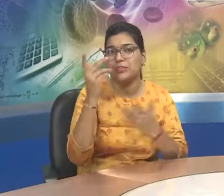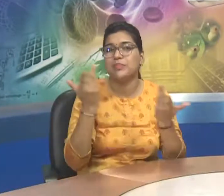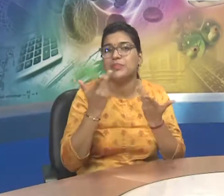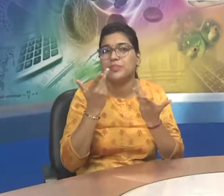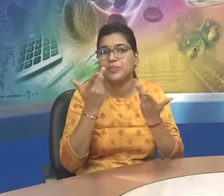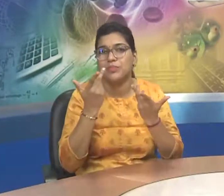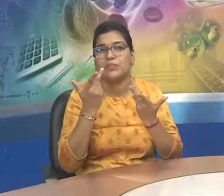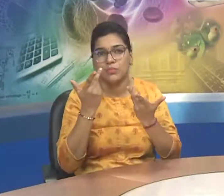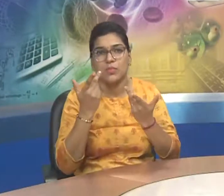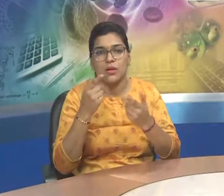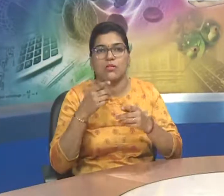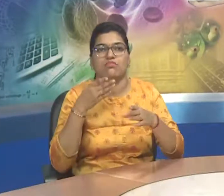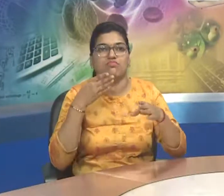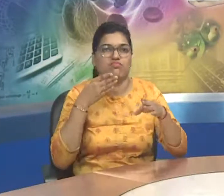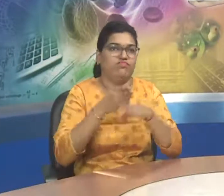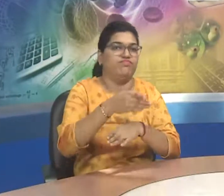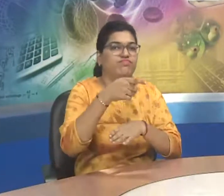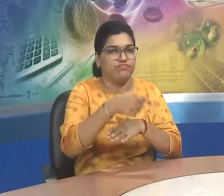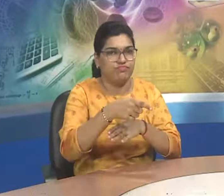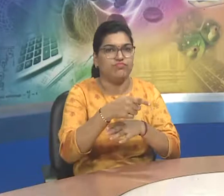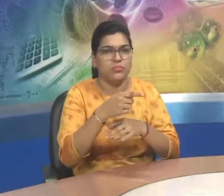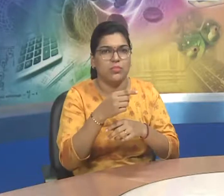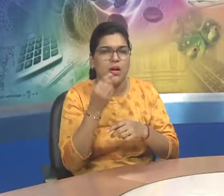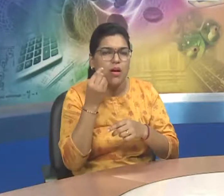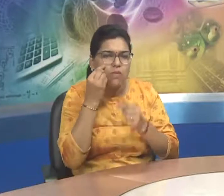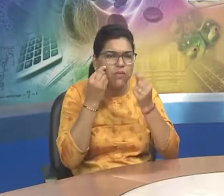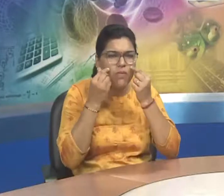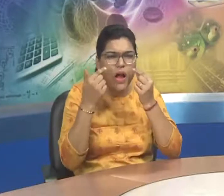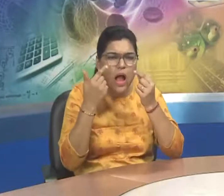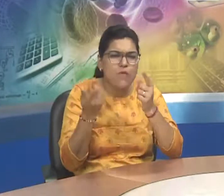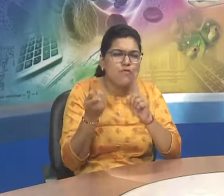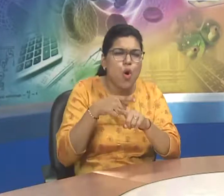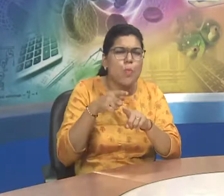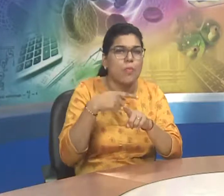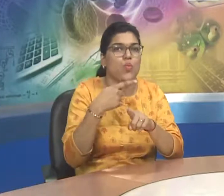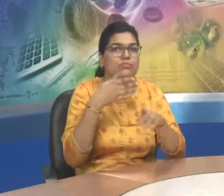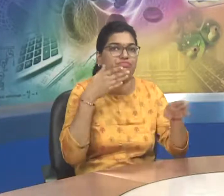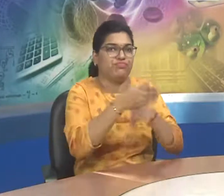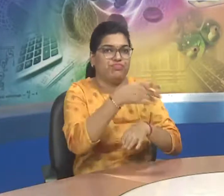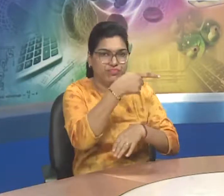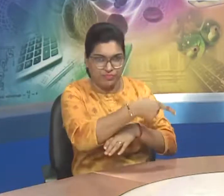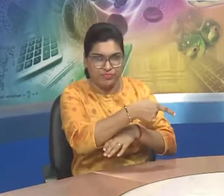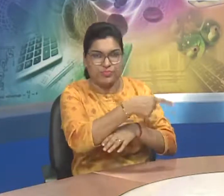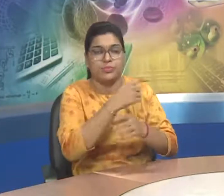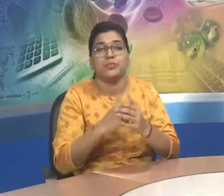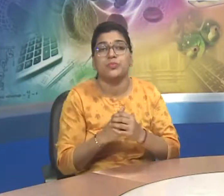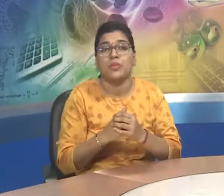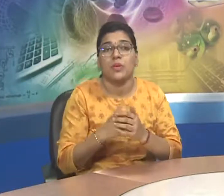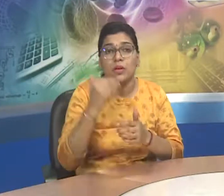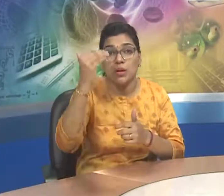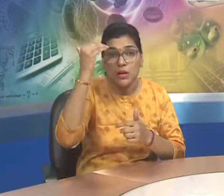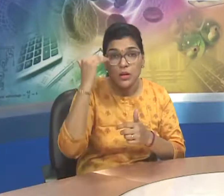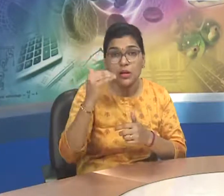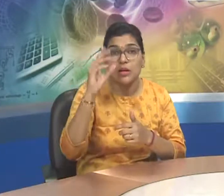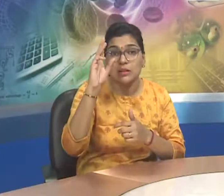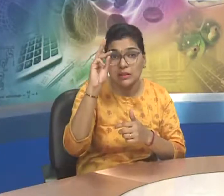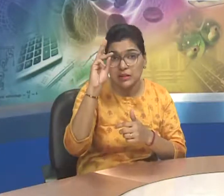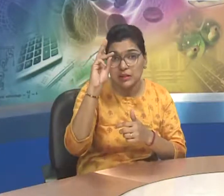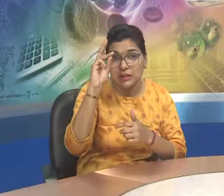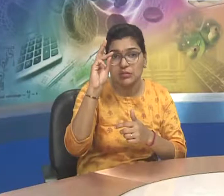And the right answers are in the red. First answer is at the